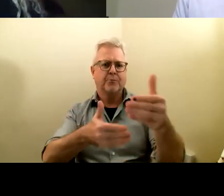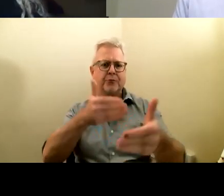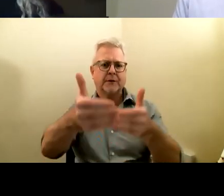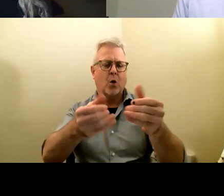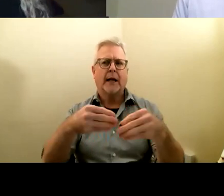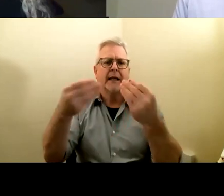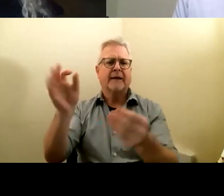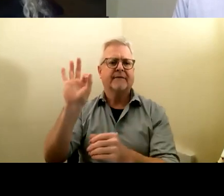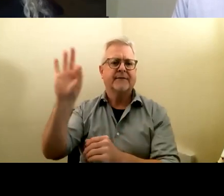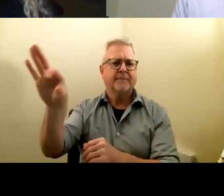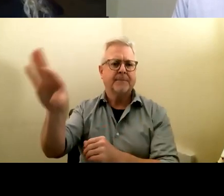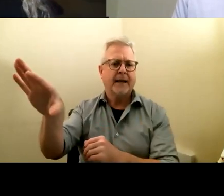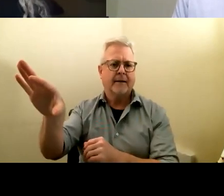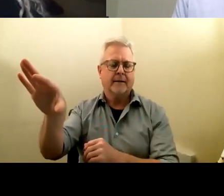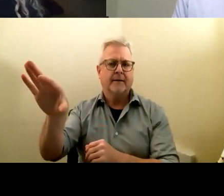we should not be